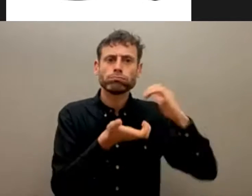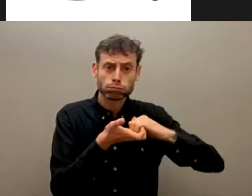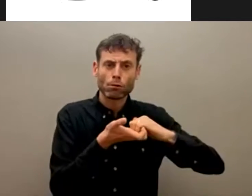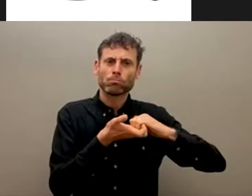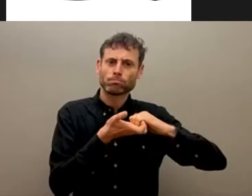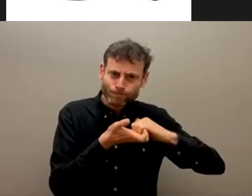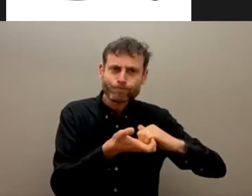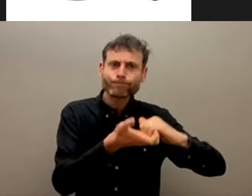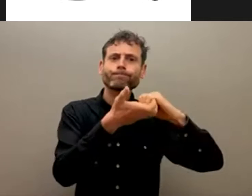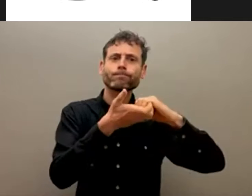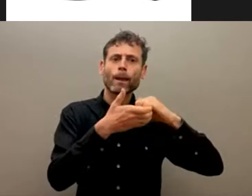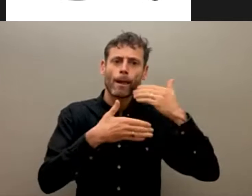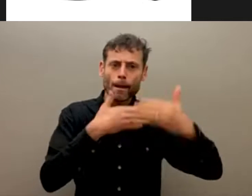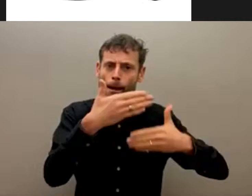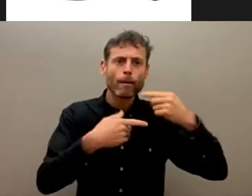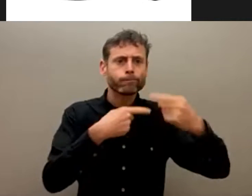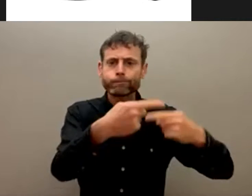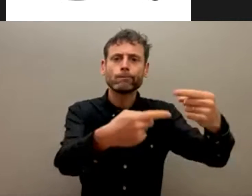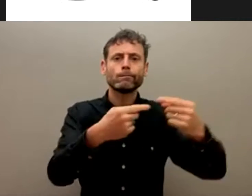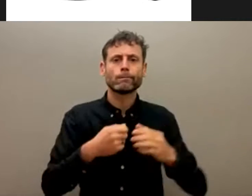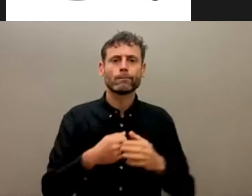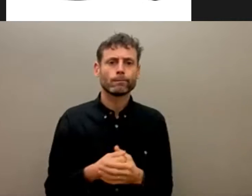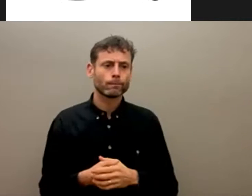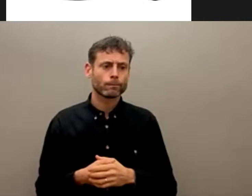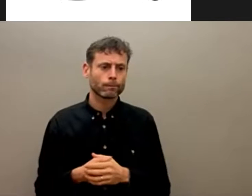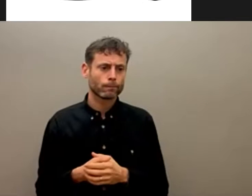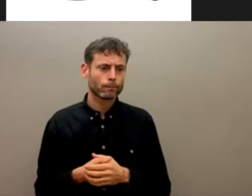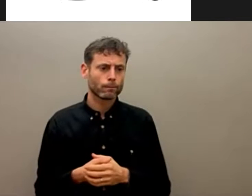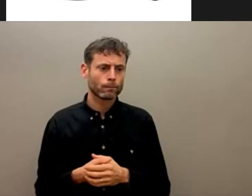Maybe Rose, would you like to take that question?